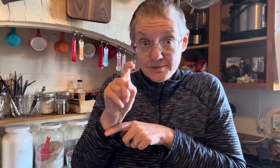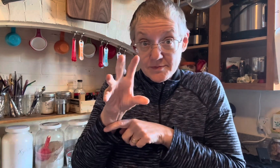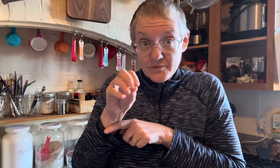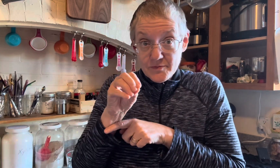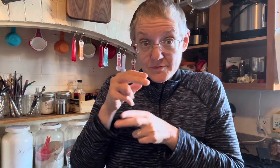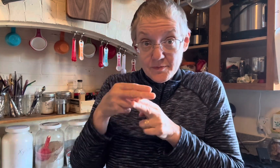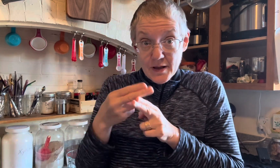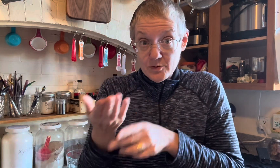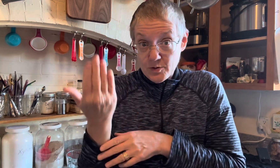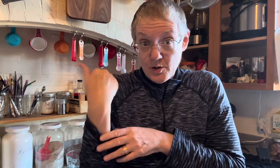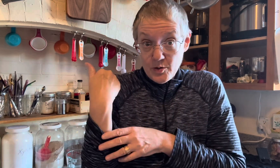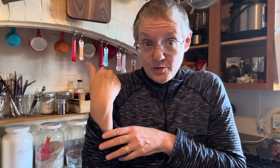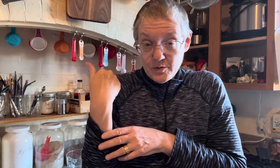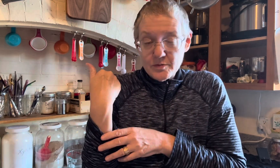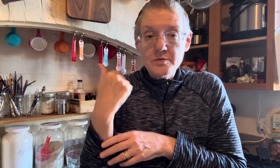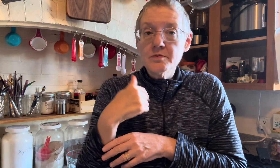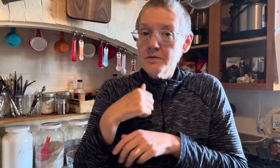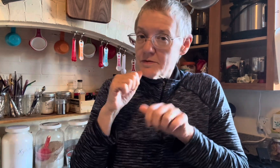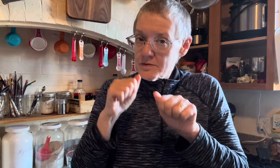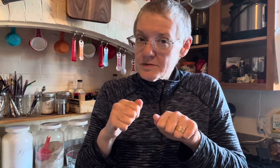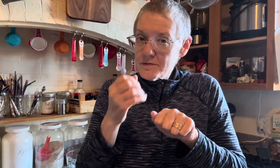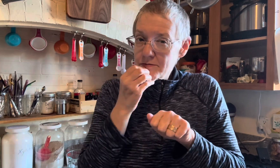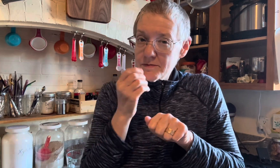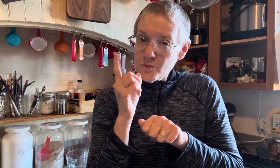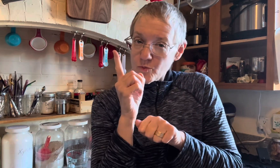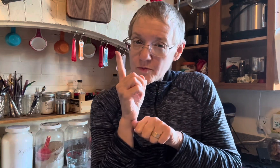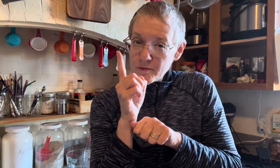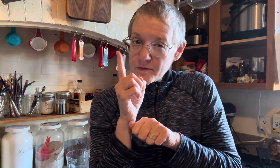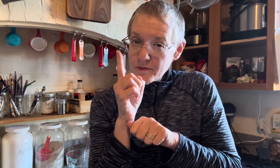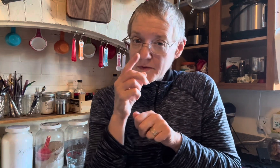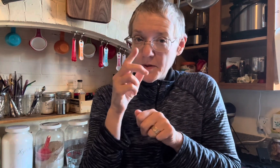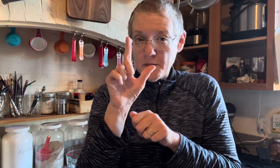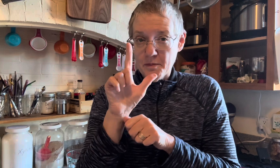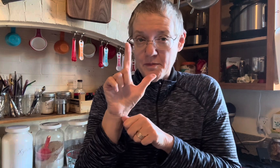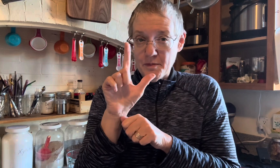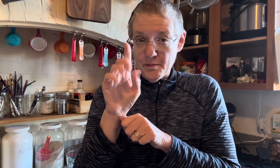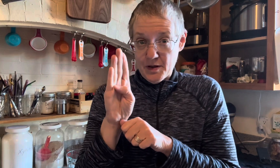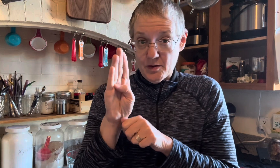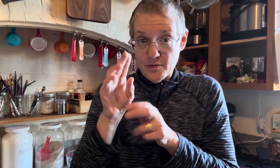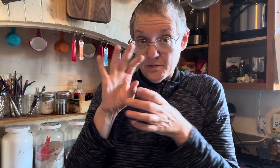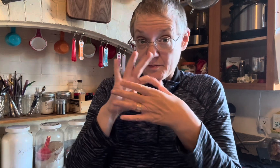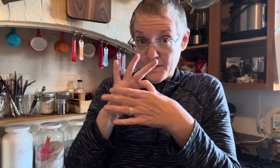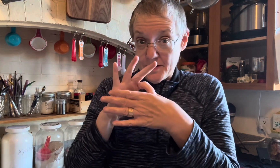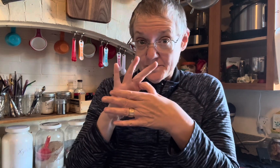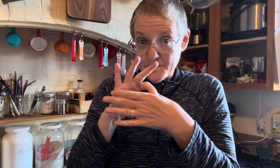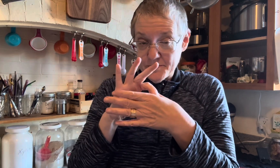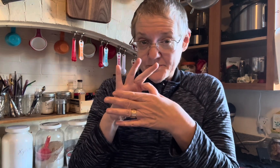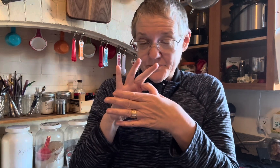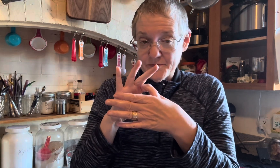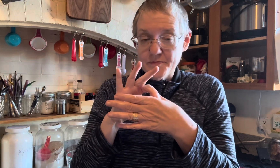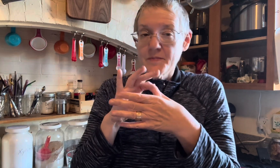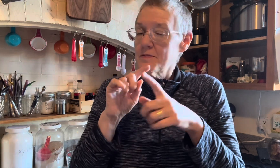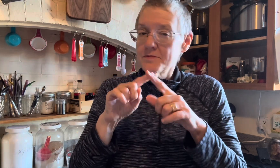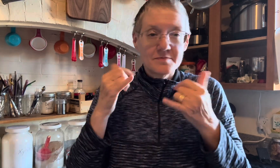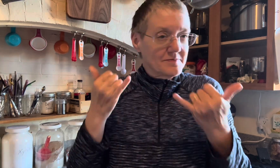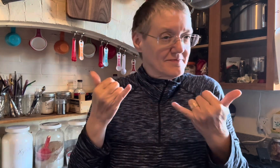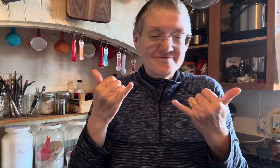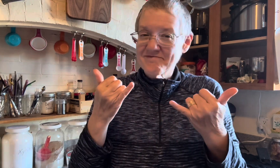weight 150 pounds ago, I tended to eat about a pound of meat at a meal. But I can't do